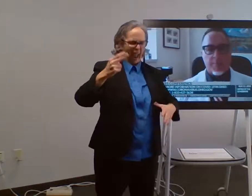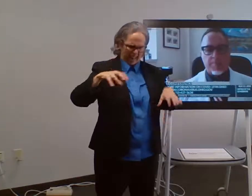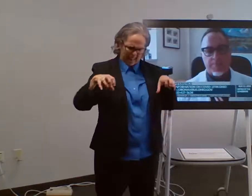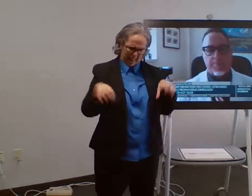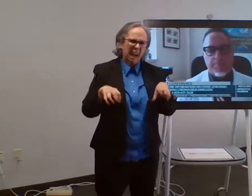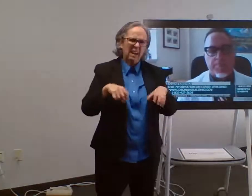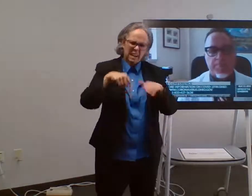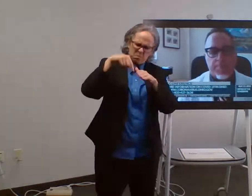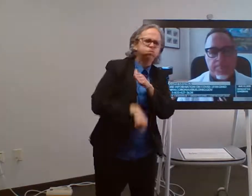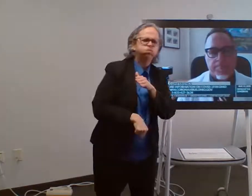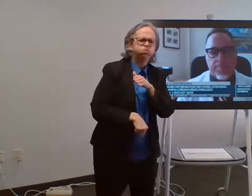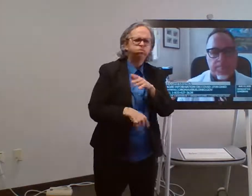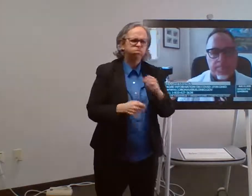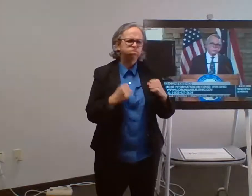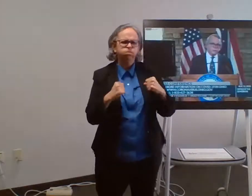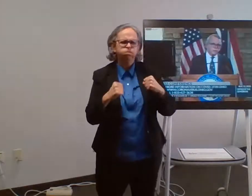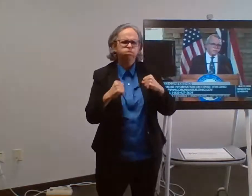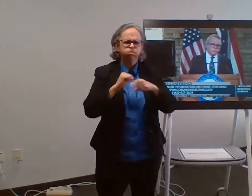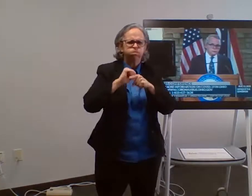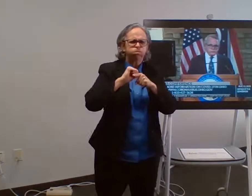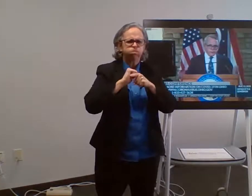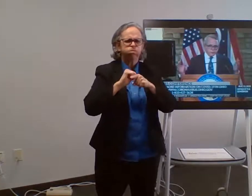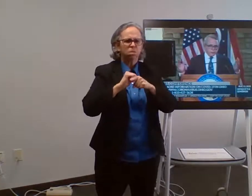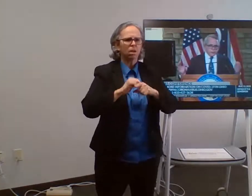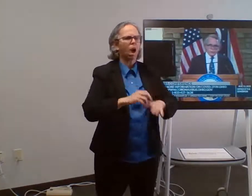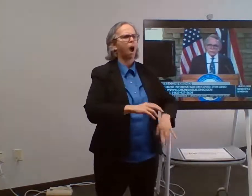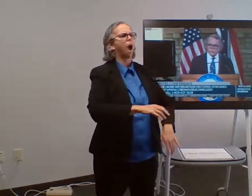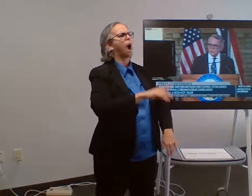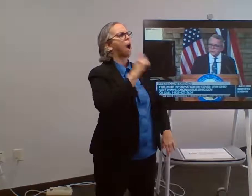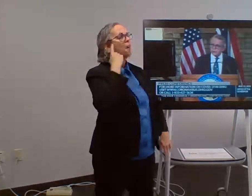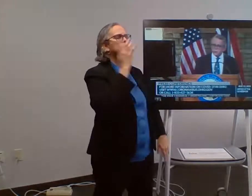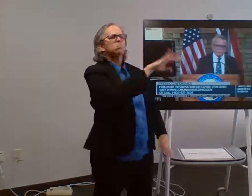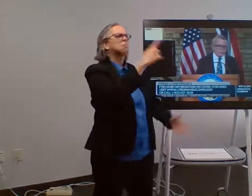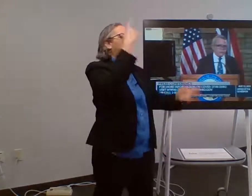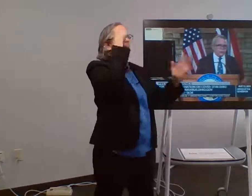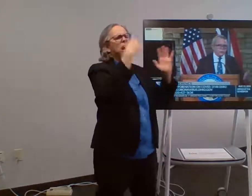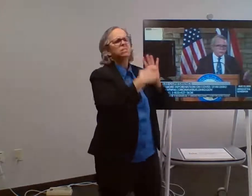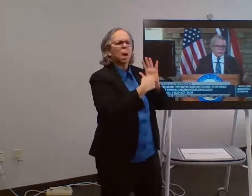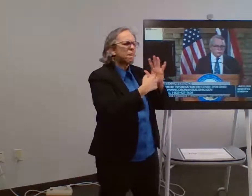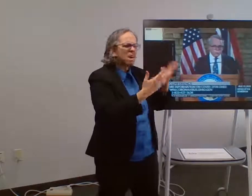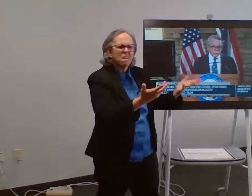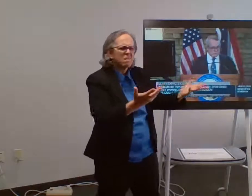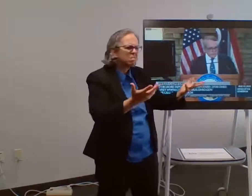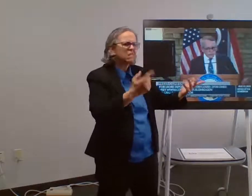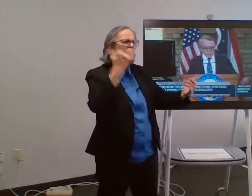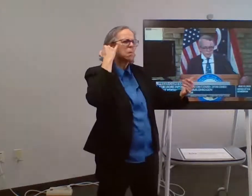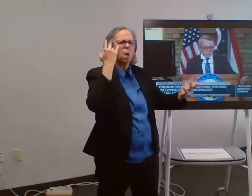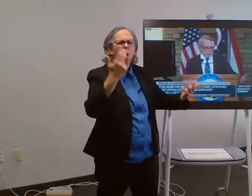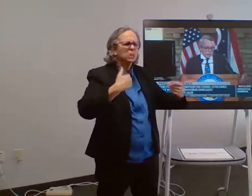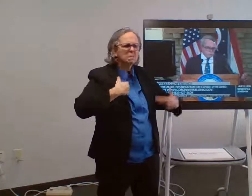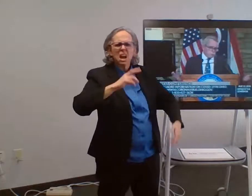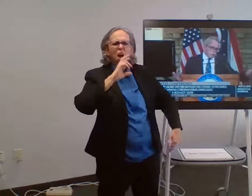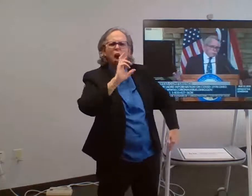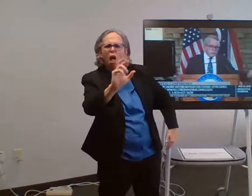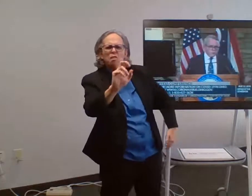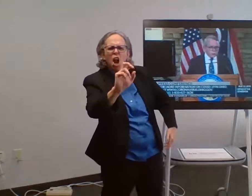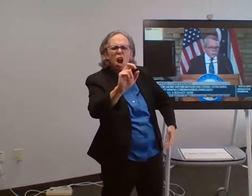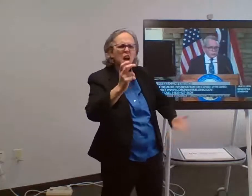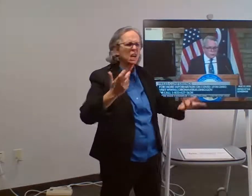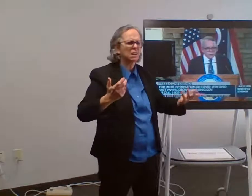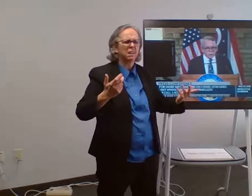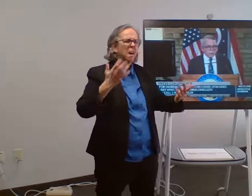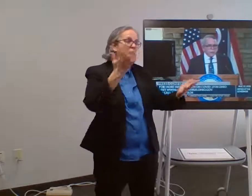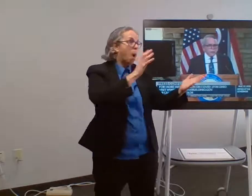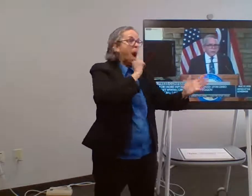arrhythmia. So let's just make up a case. Let's say there's a 30-year-old or 15-year-old,